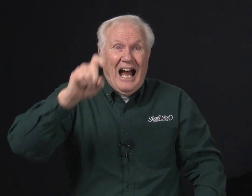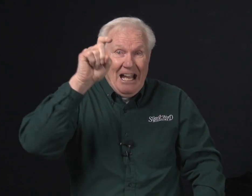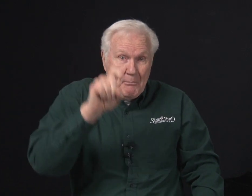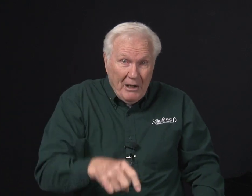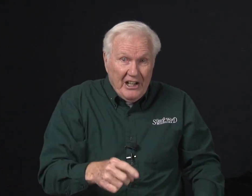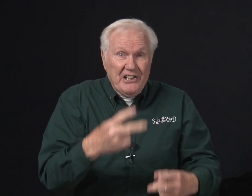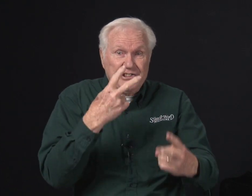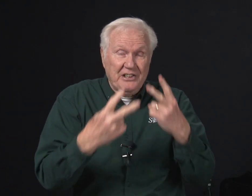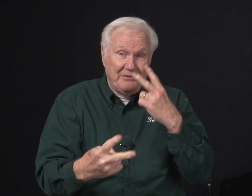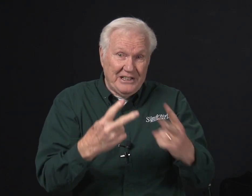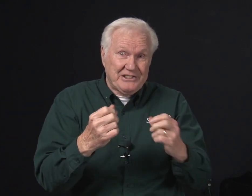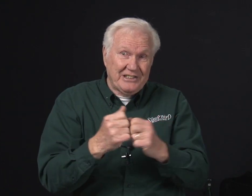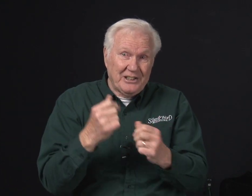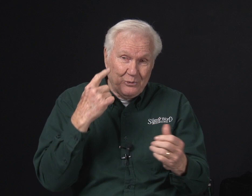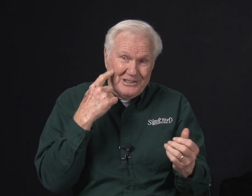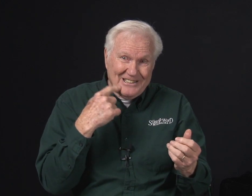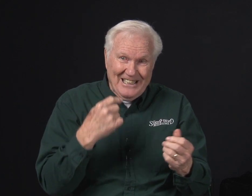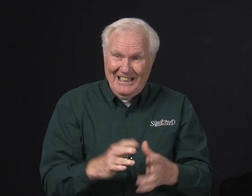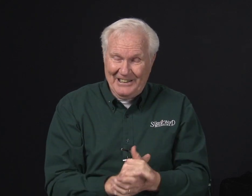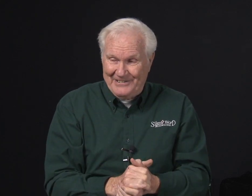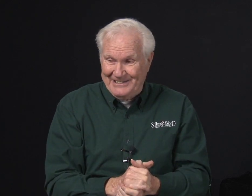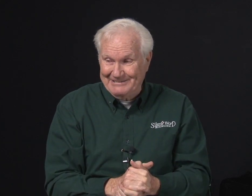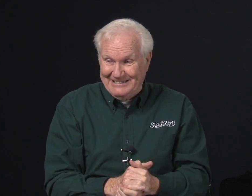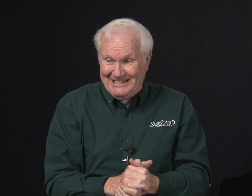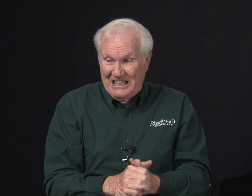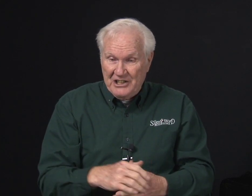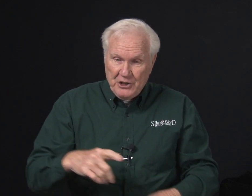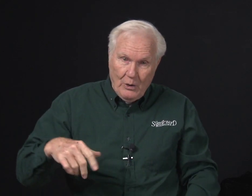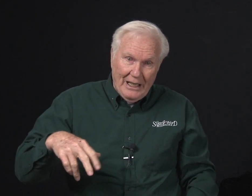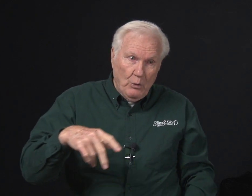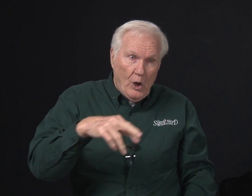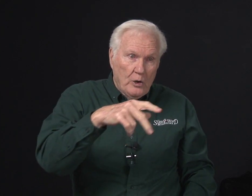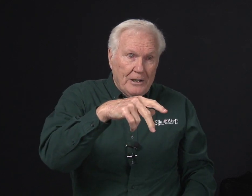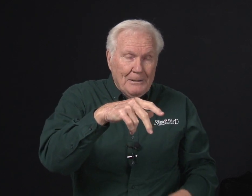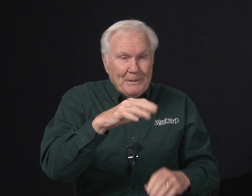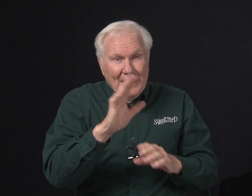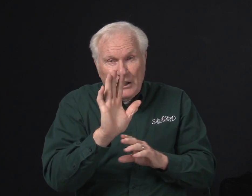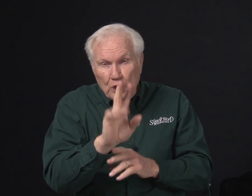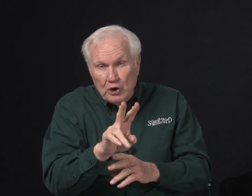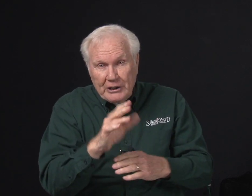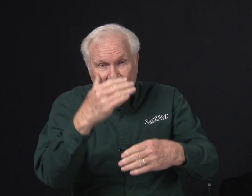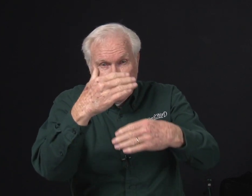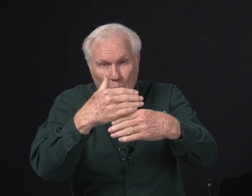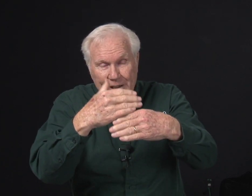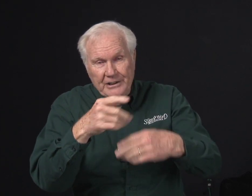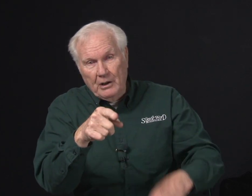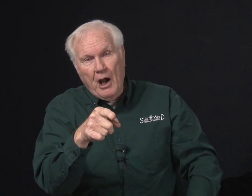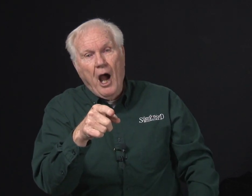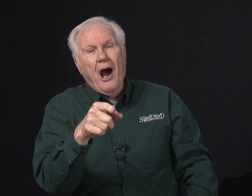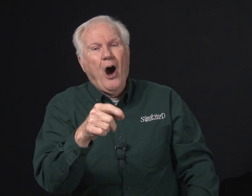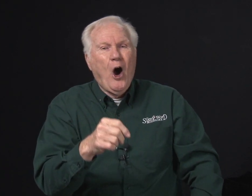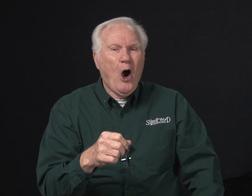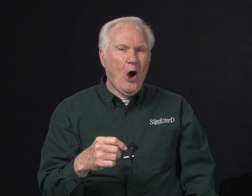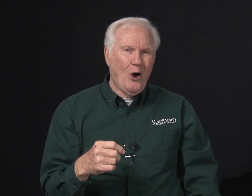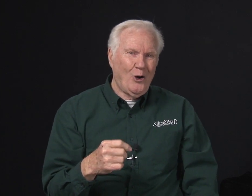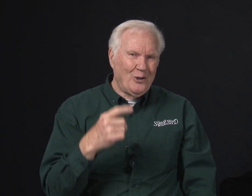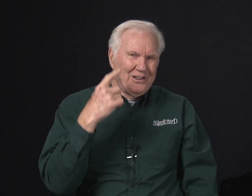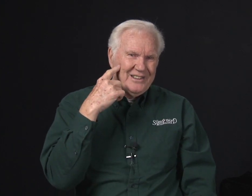I must visit with the deaf. So I walk up and I look at the window. Oh, the